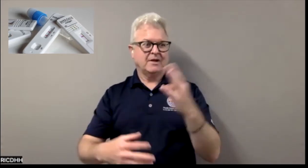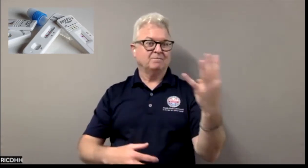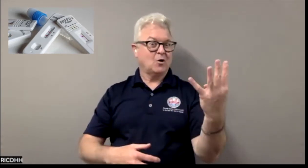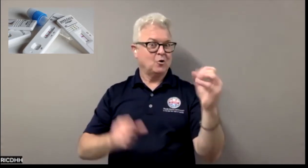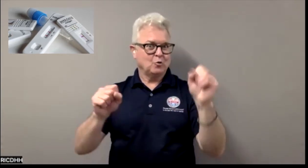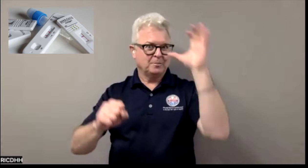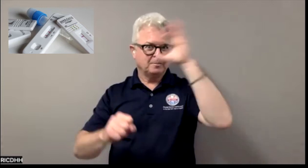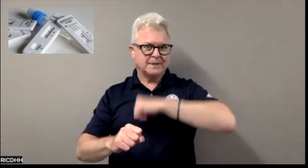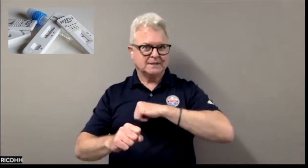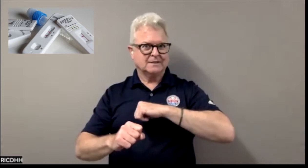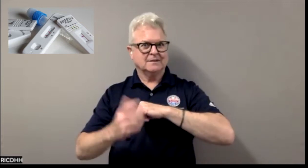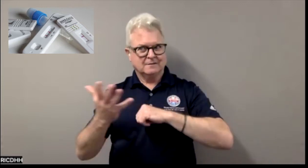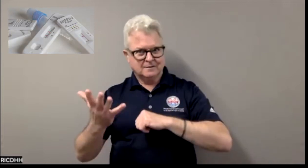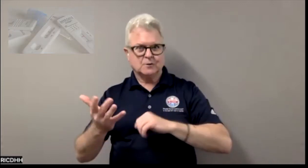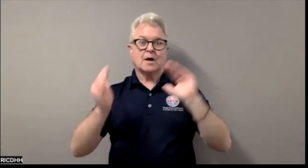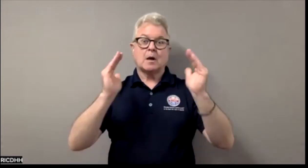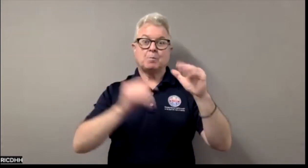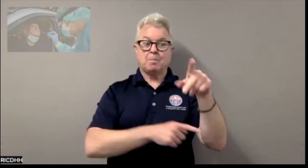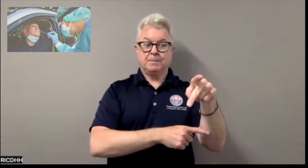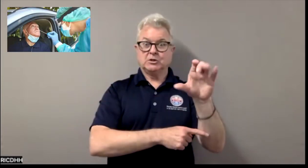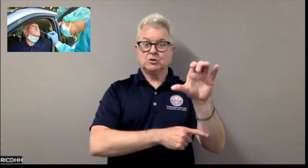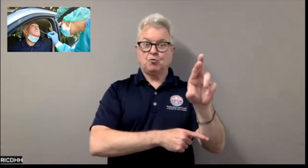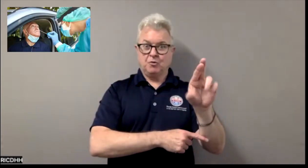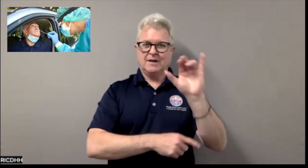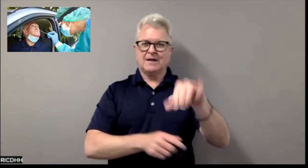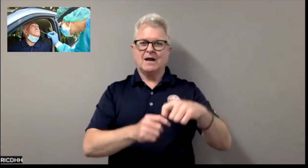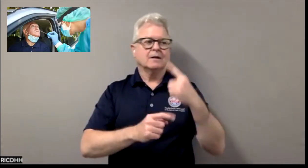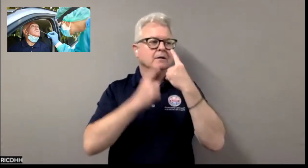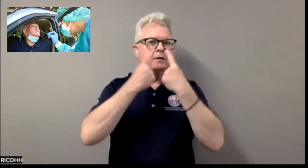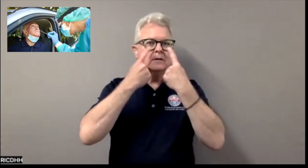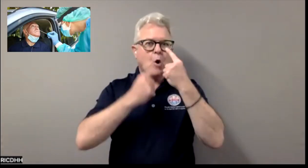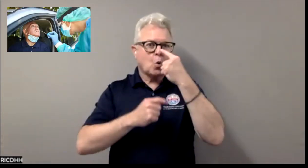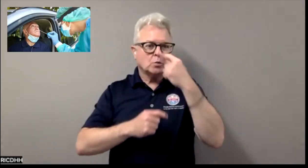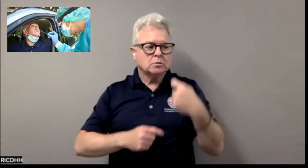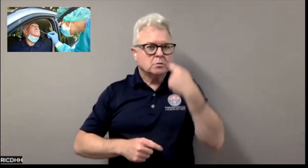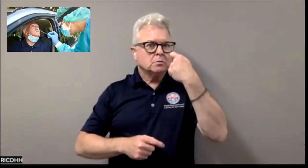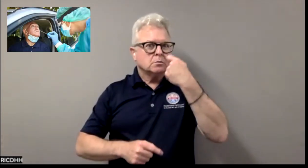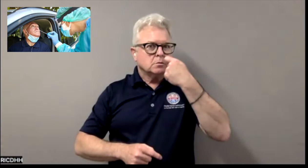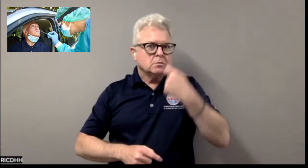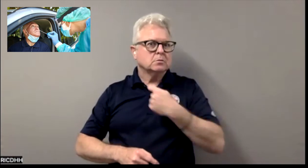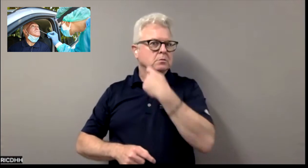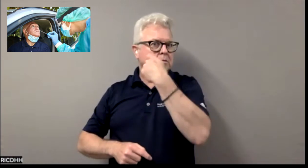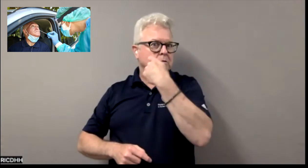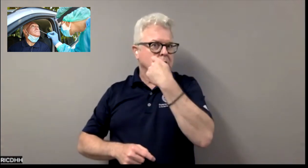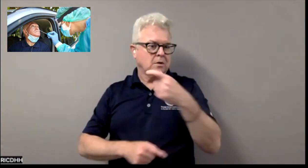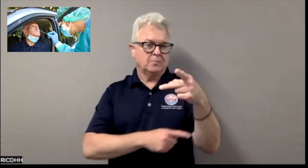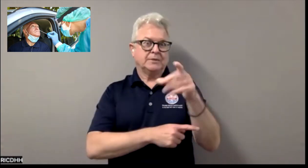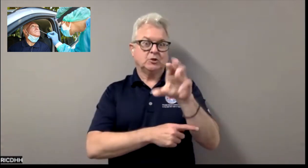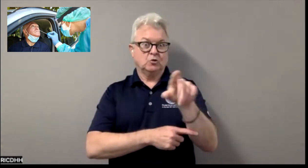testing kits are only about 60 to 65%, which means that 40% of it has not really been detected if you have it. But a PCR